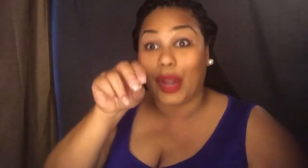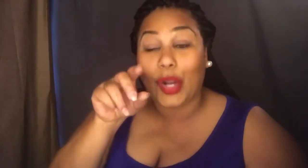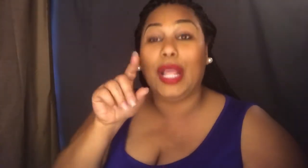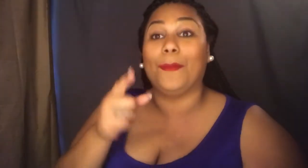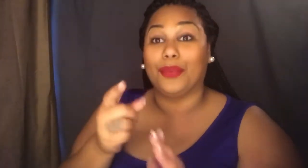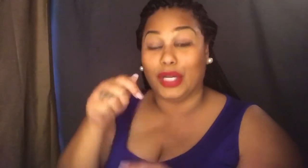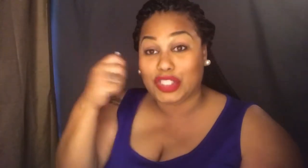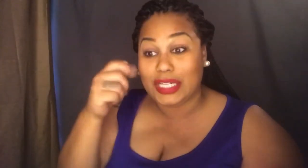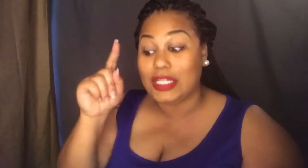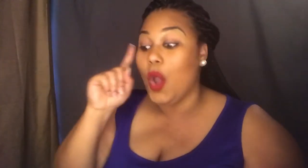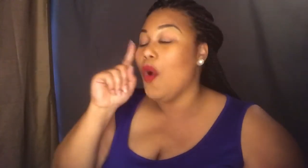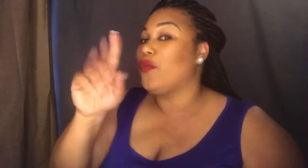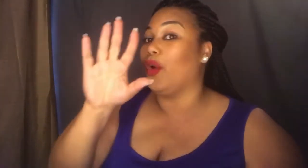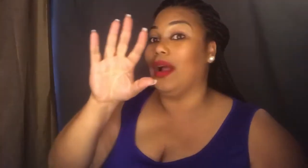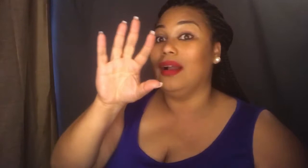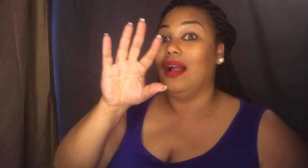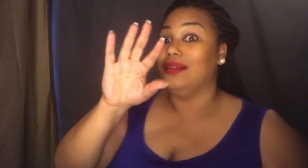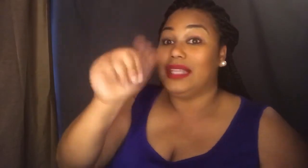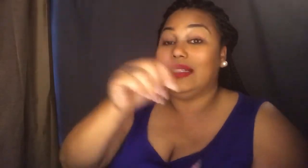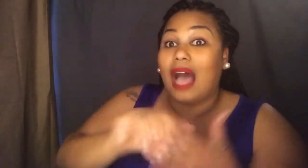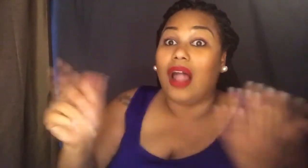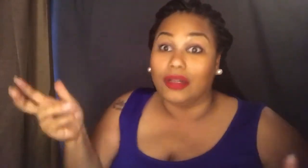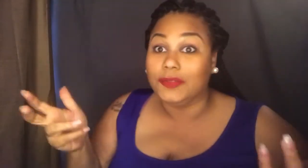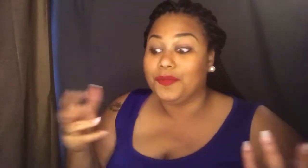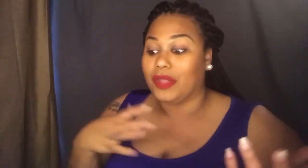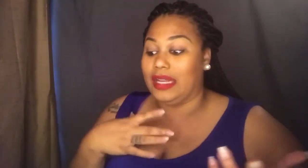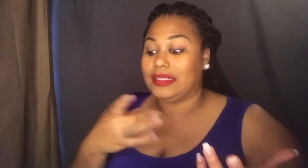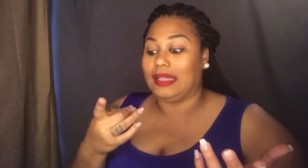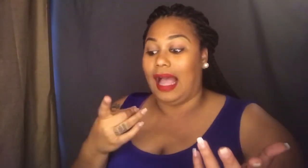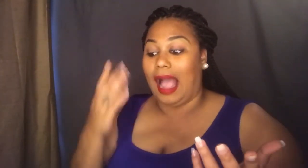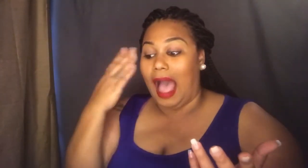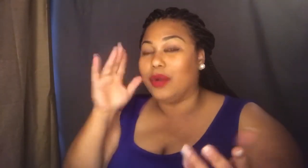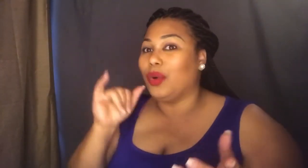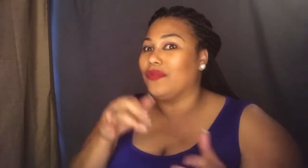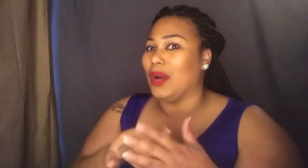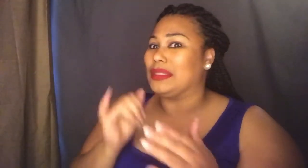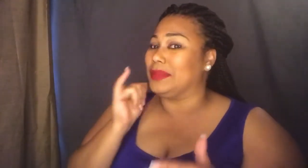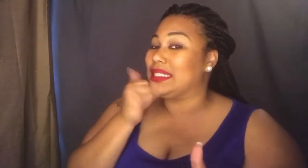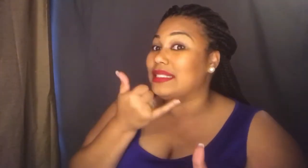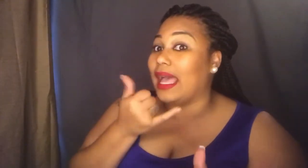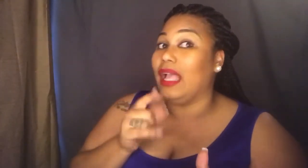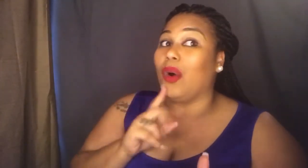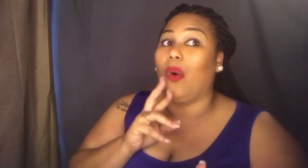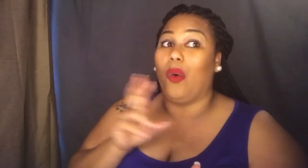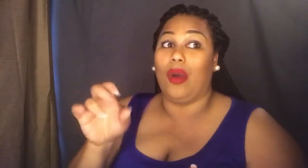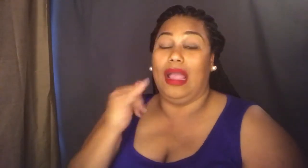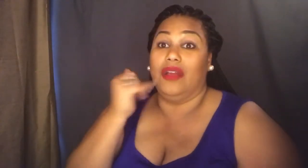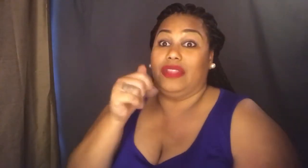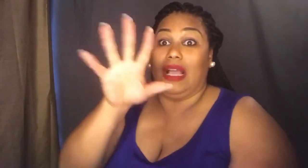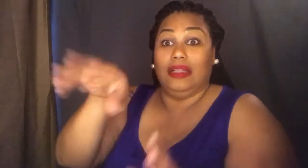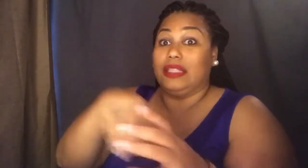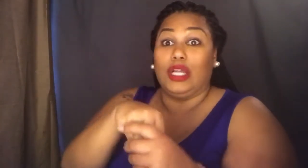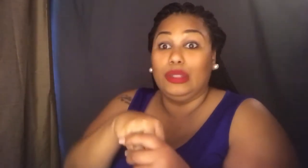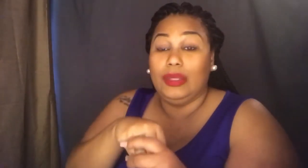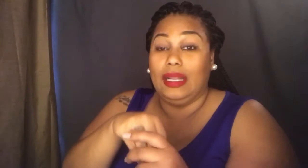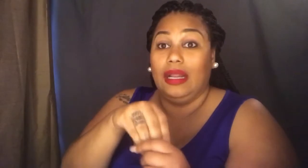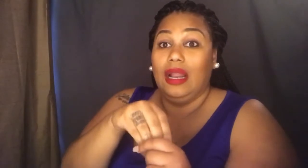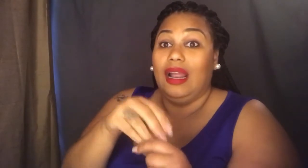30 brushes for $10. And it's like, I don't know if that was a mistake or if that is included in